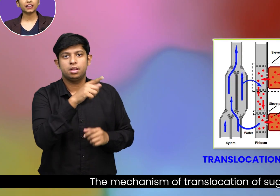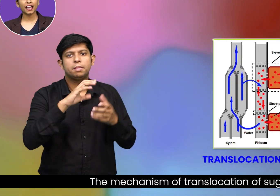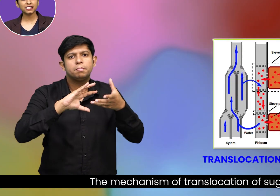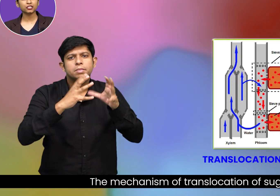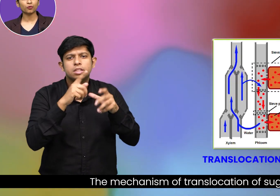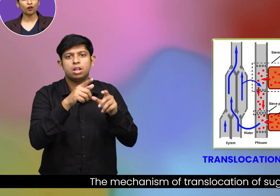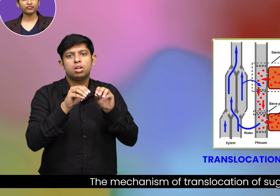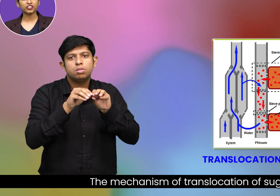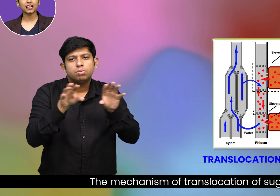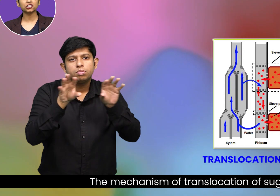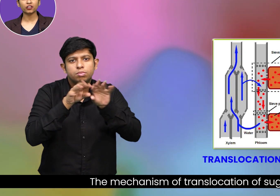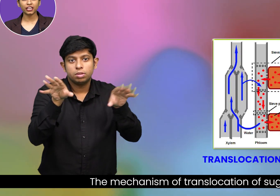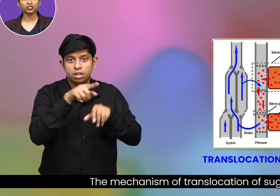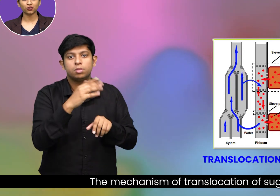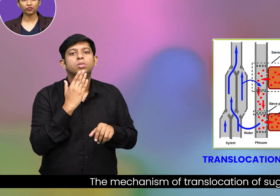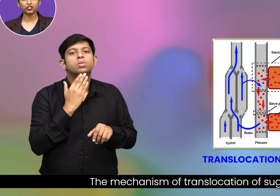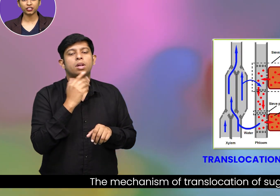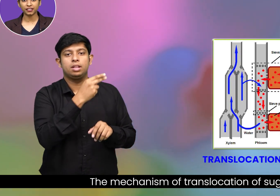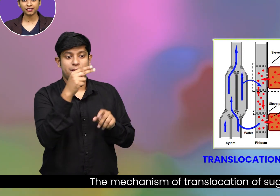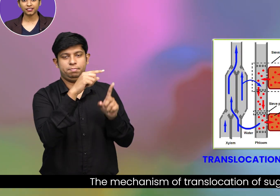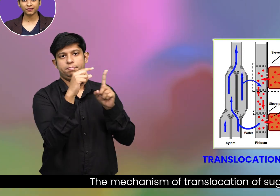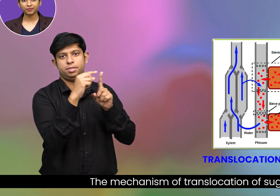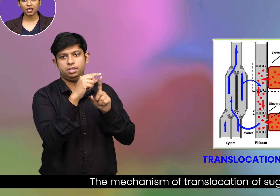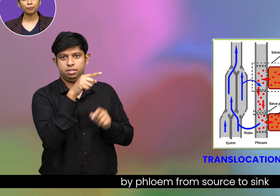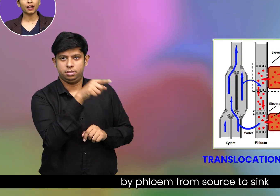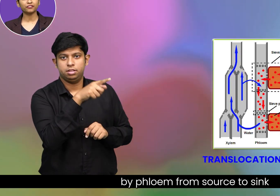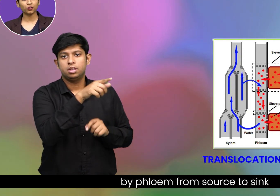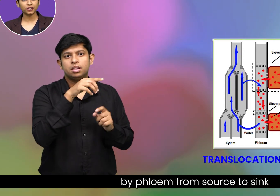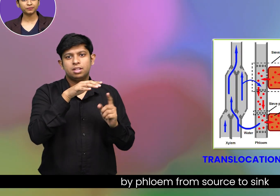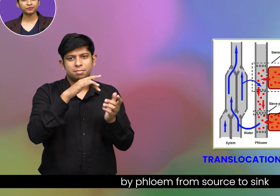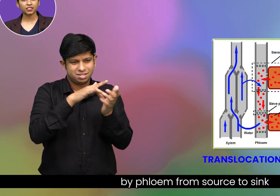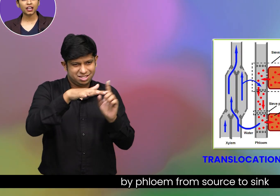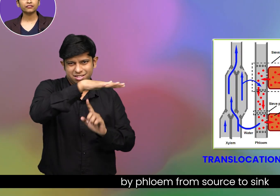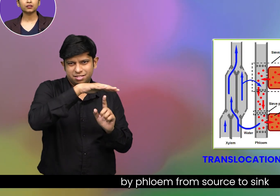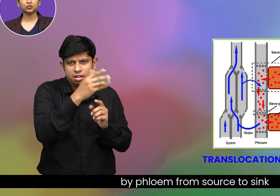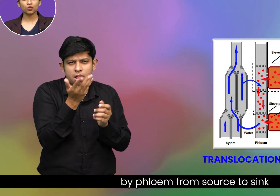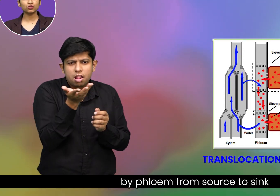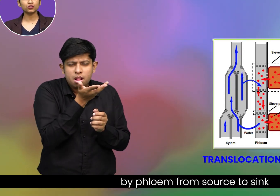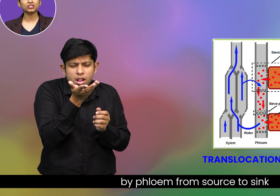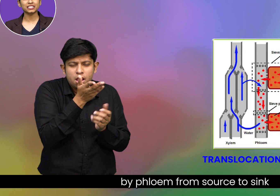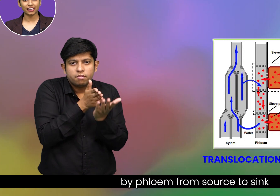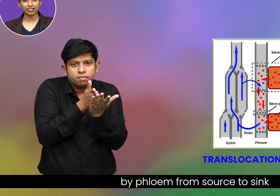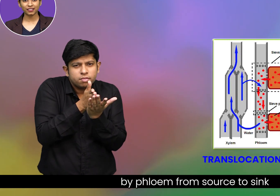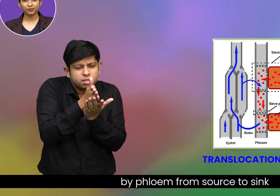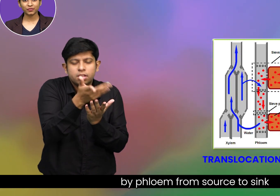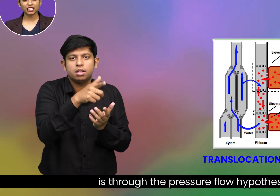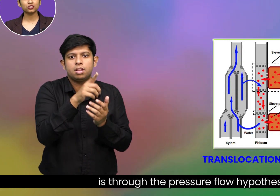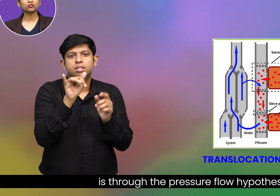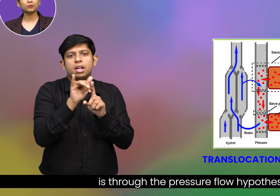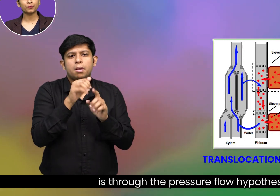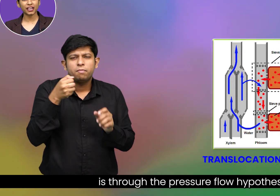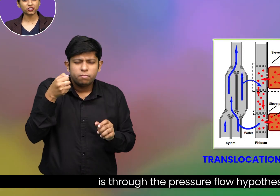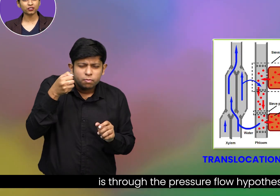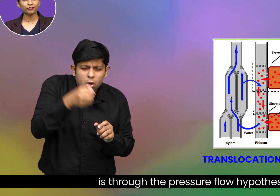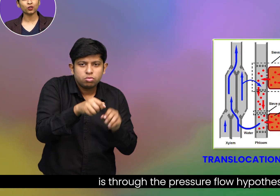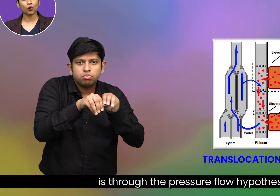The mechanism of translocation of sugars by phloem from source to sink is through